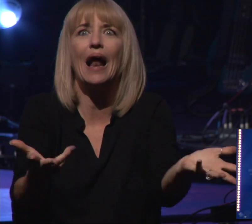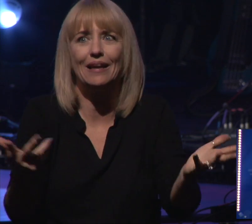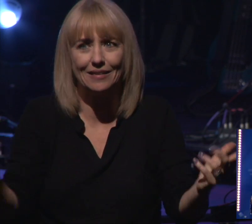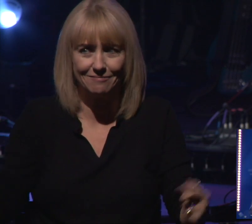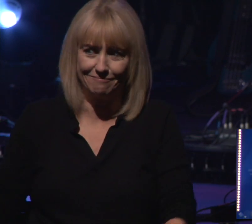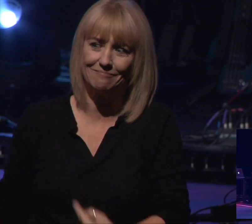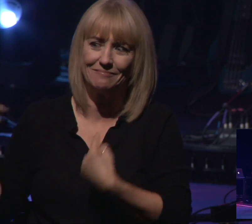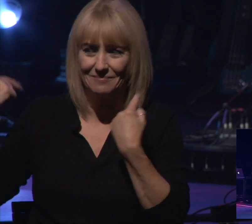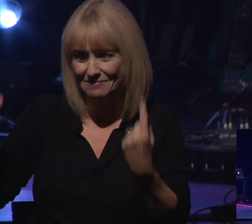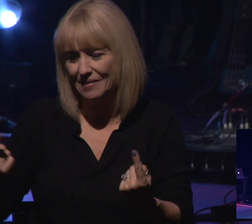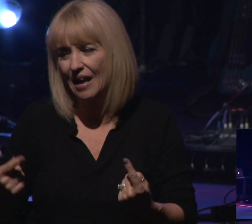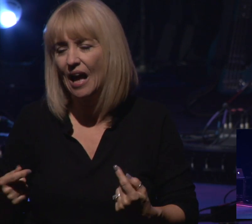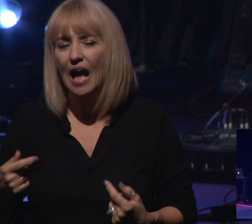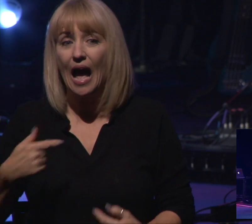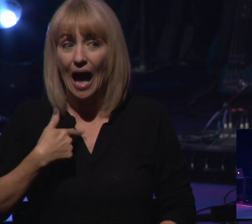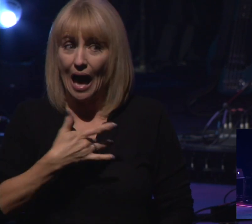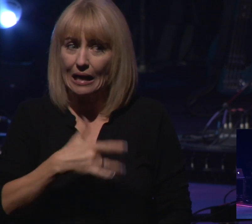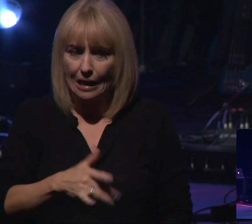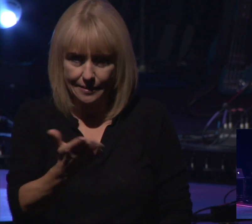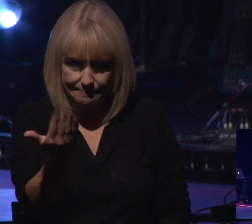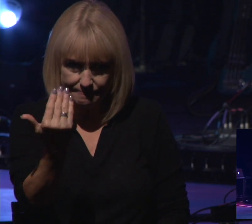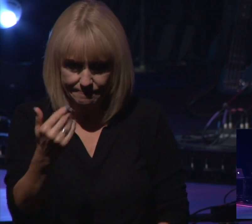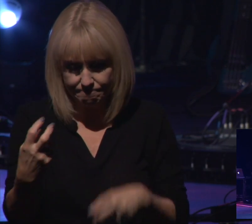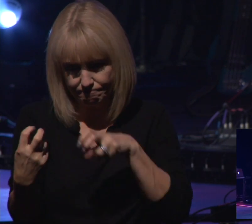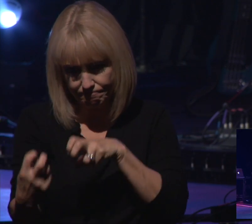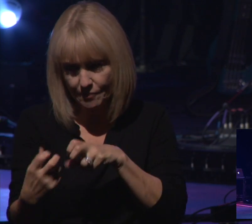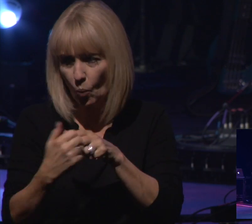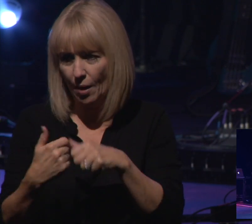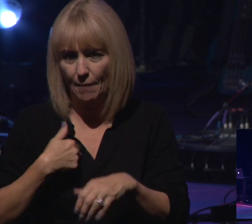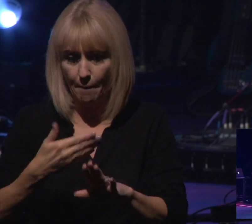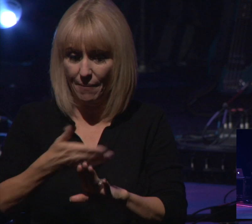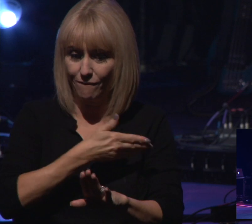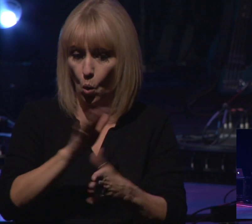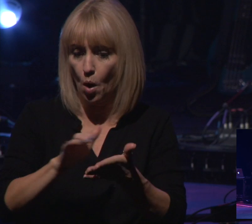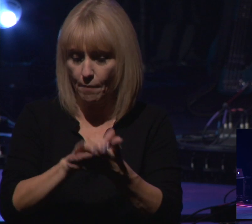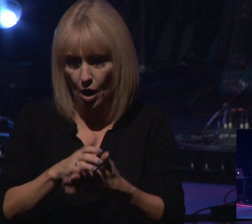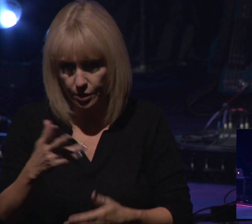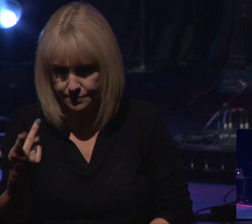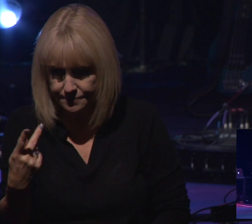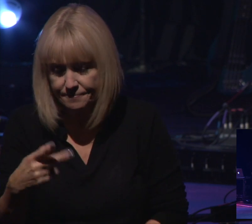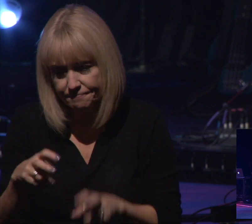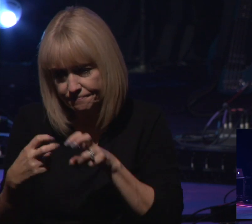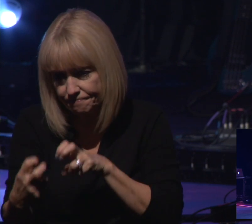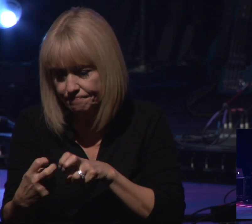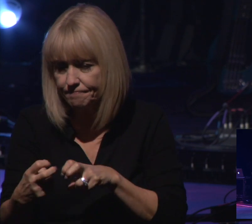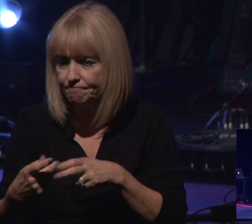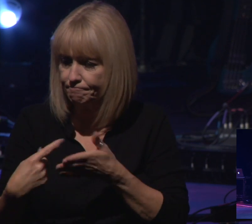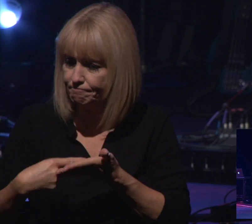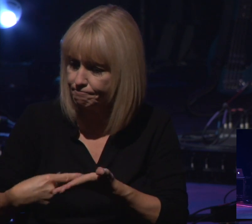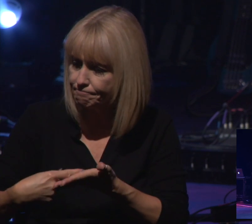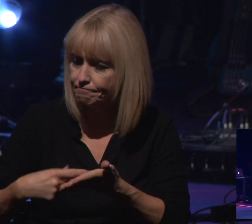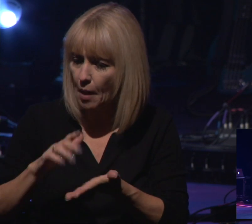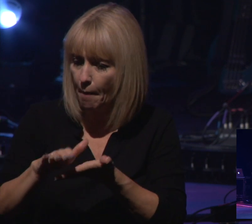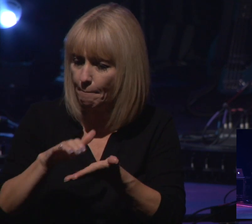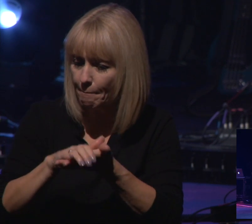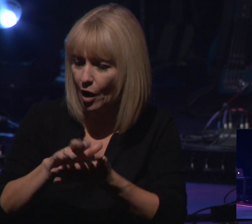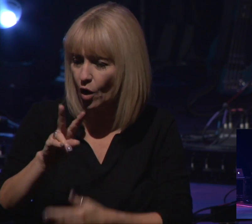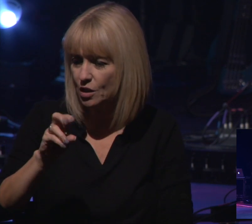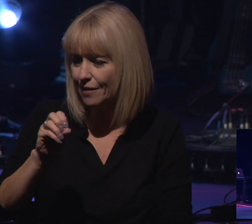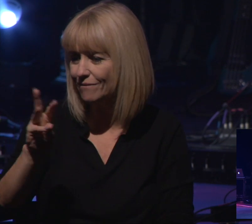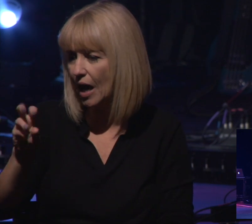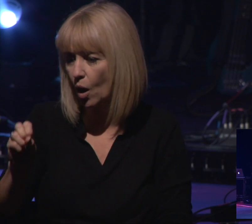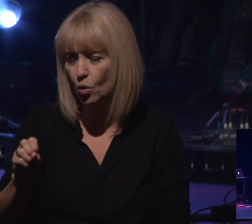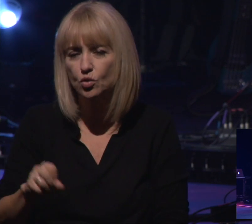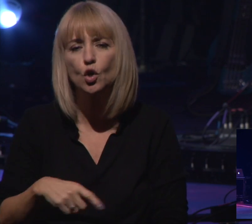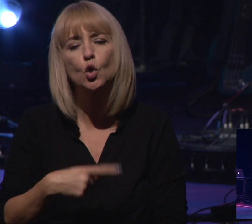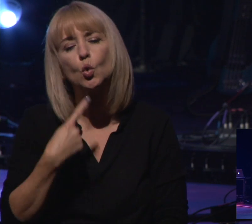weddings, but when they come together, before then we talk about what the marriage vows are. And sometimes they write their own vows, and they're really good. But I just say, when